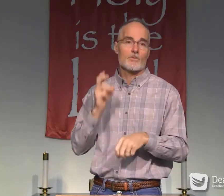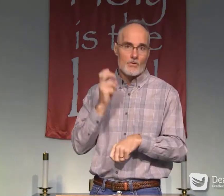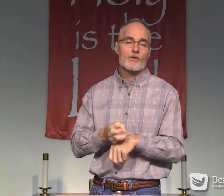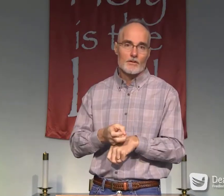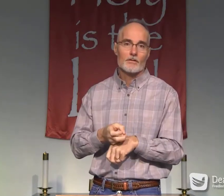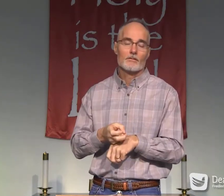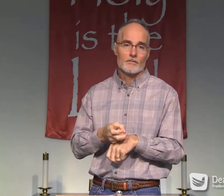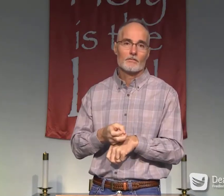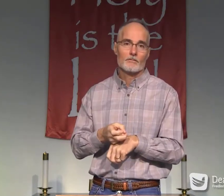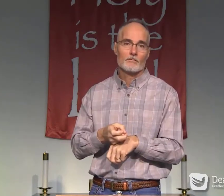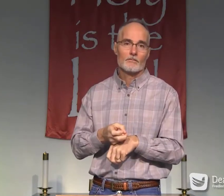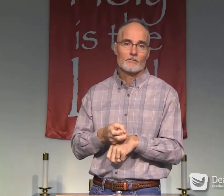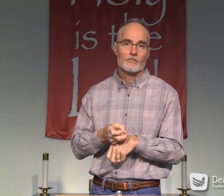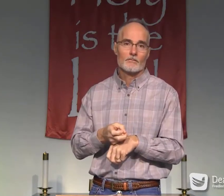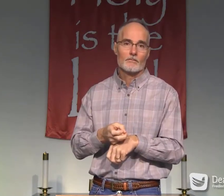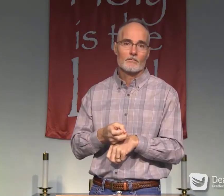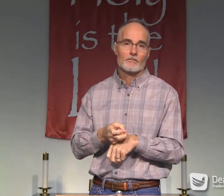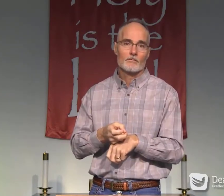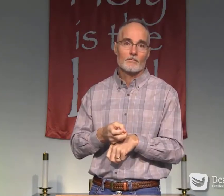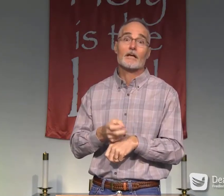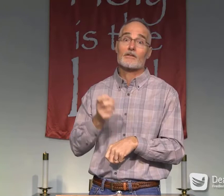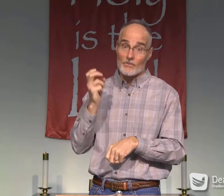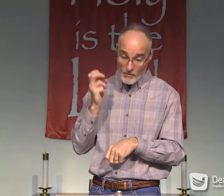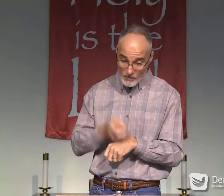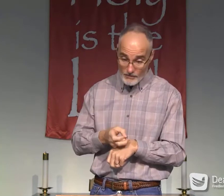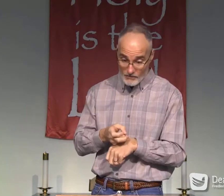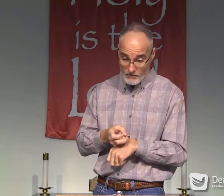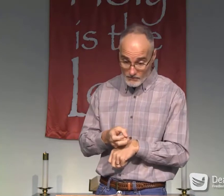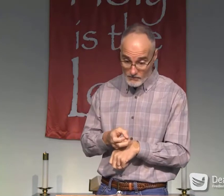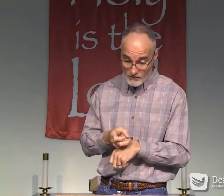at all, but it's hard. It is tough.